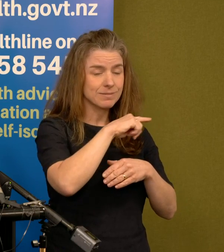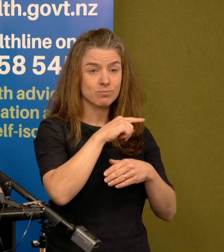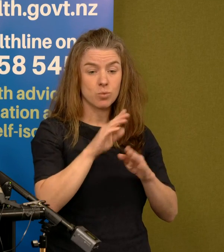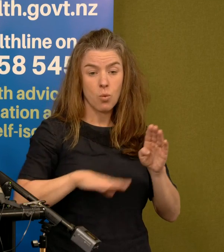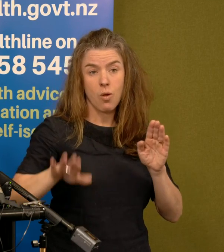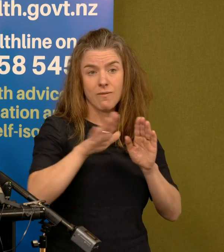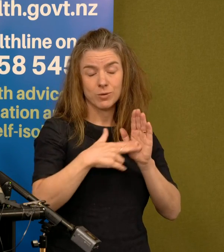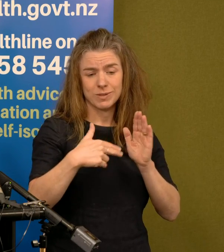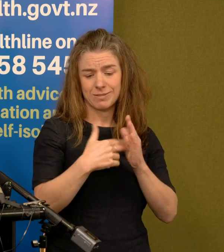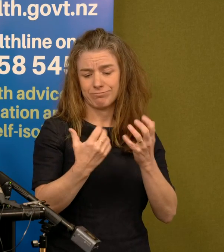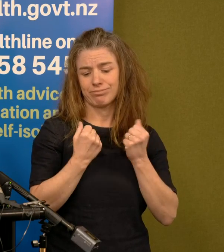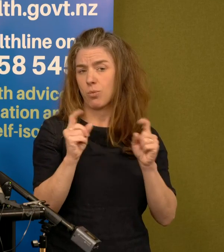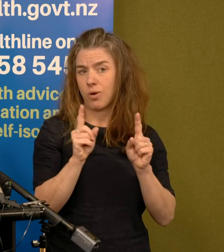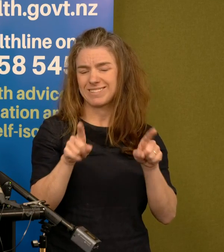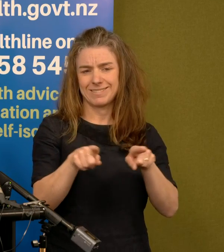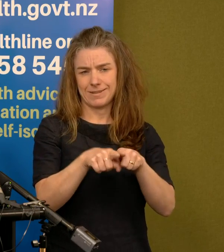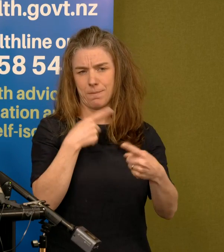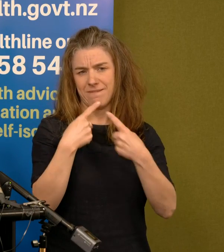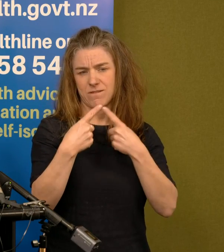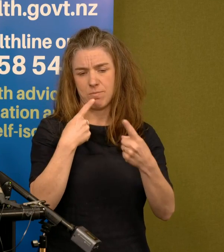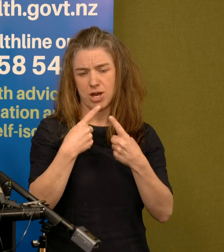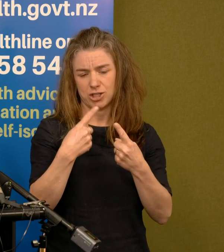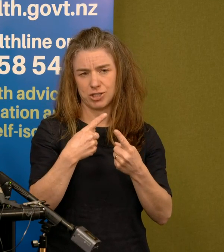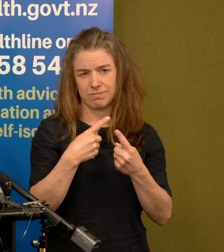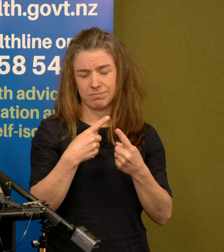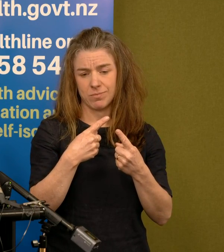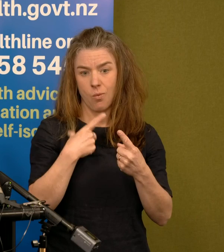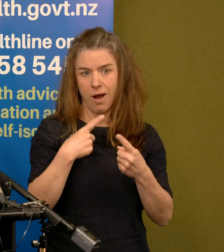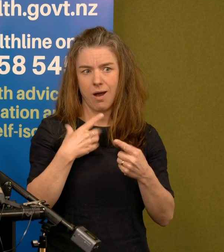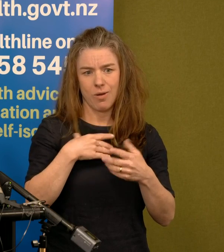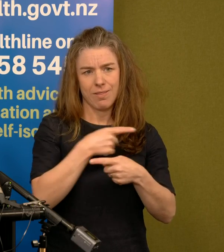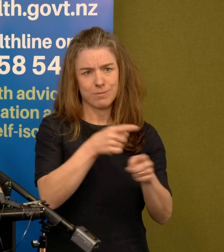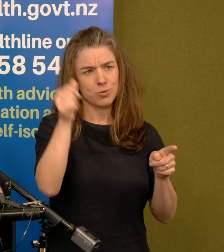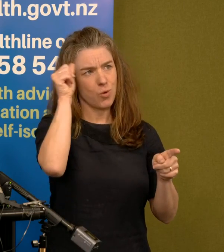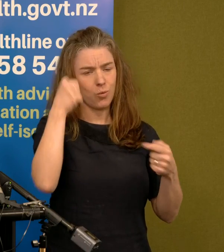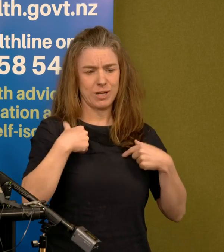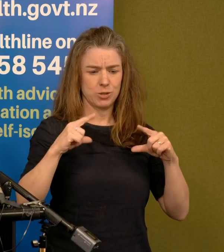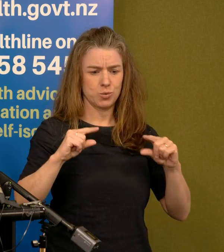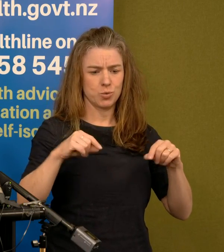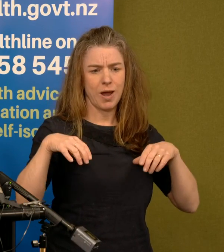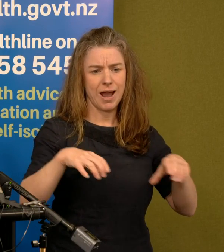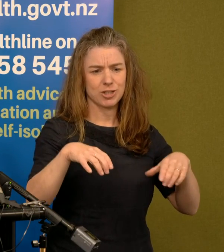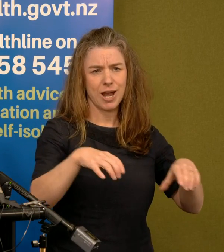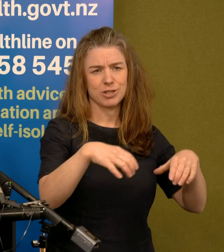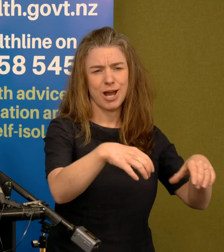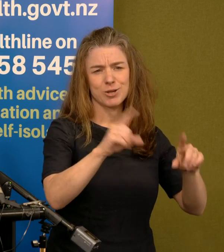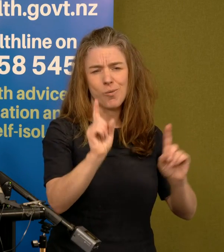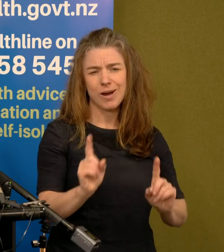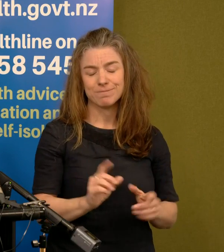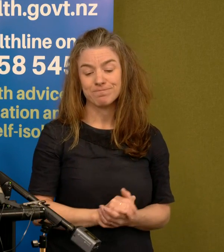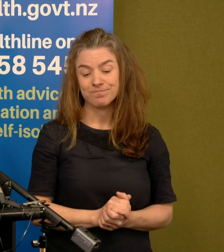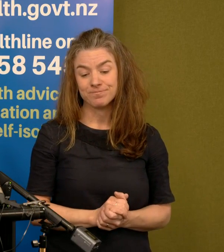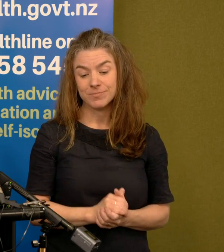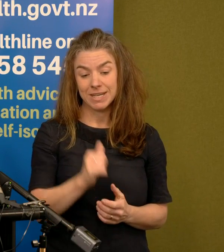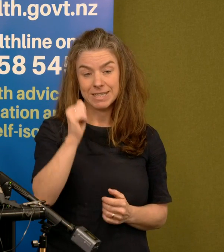information so that they are aware of exactly what we're doing. For yesterday's 2 schools, we are